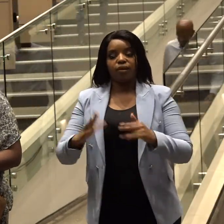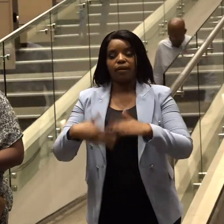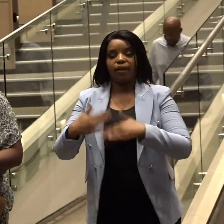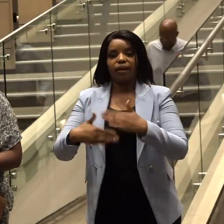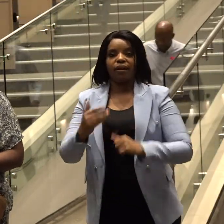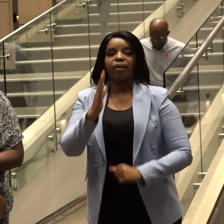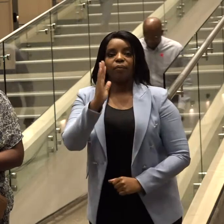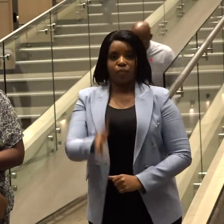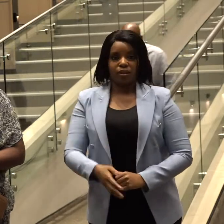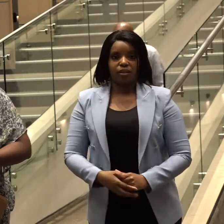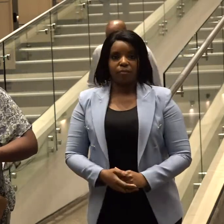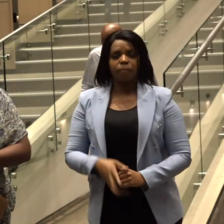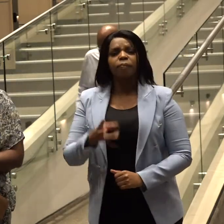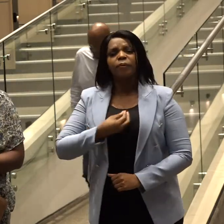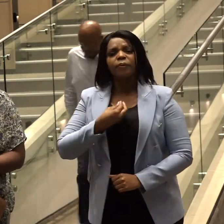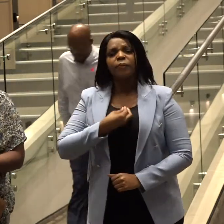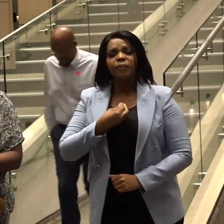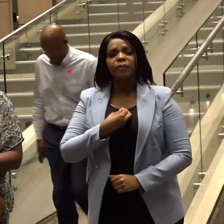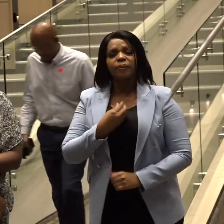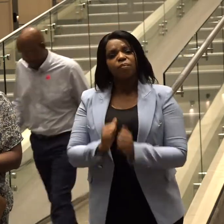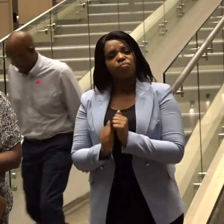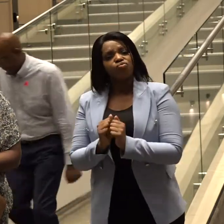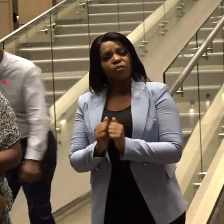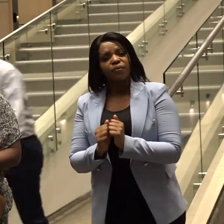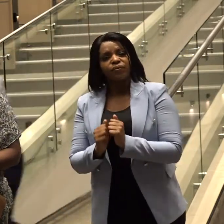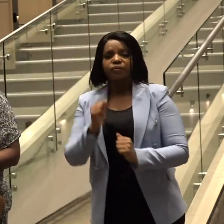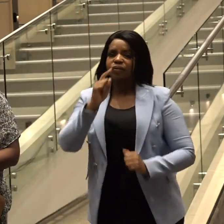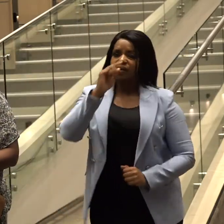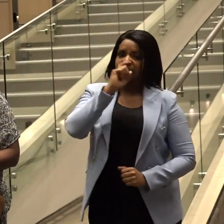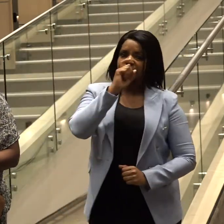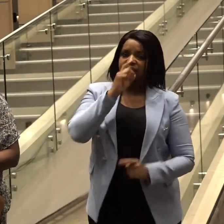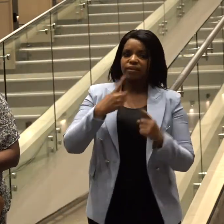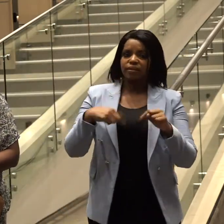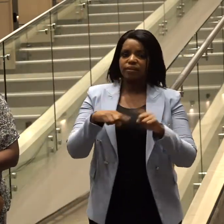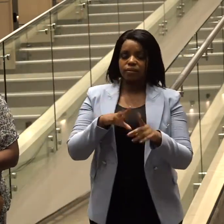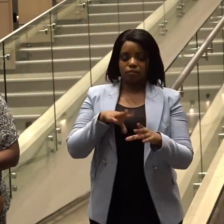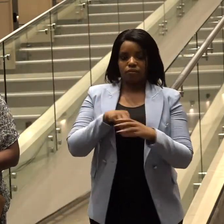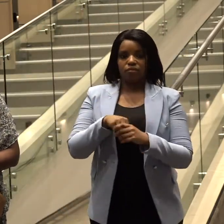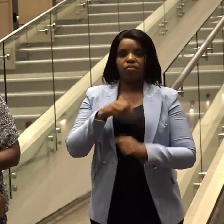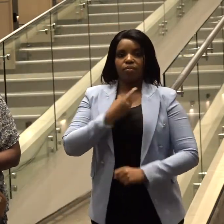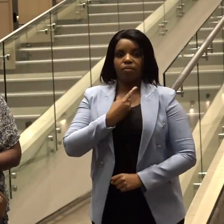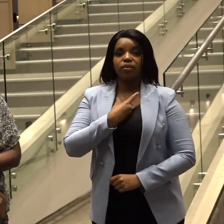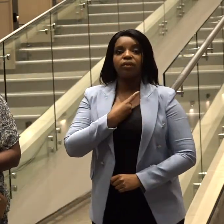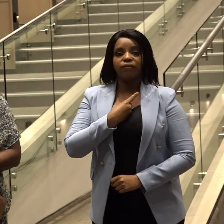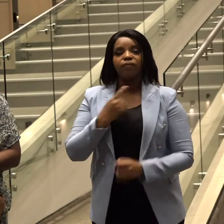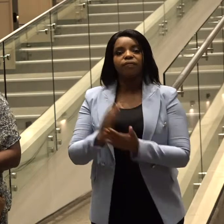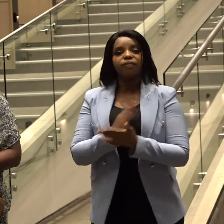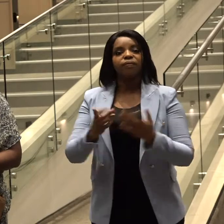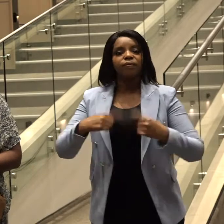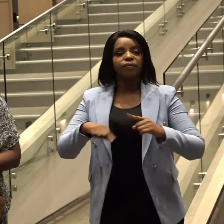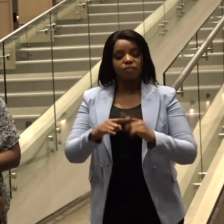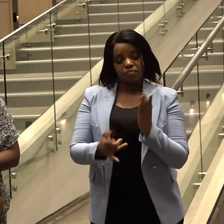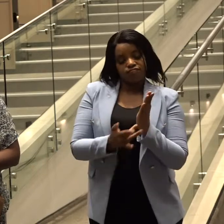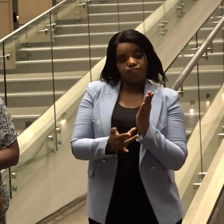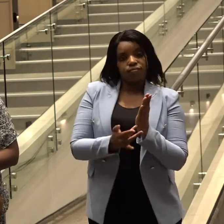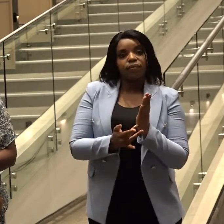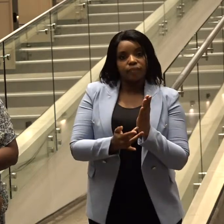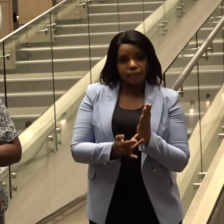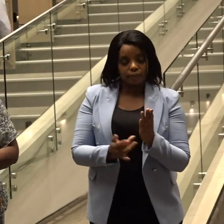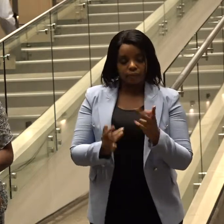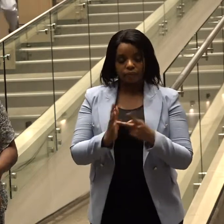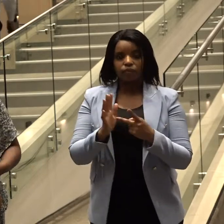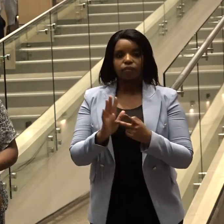brothers and sisters including myself we have got a certificate some of them there are technicians some of them they're Engineers